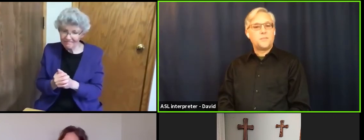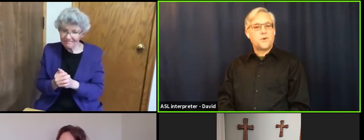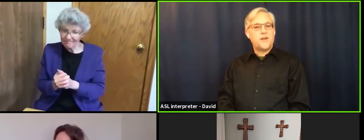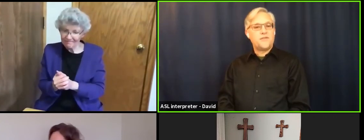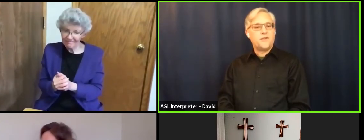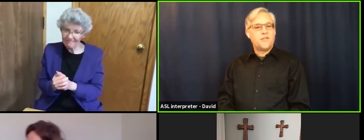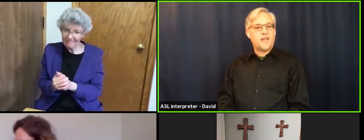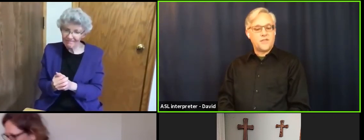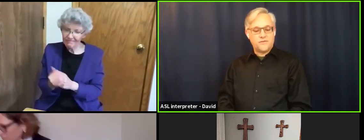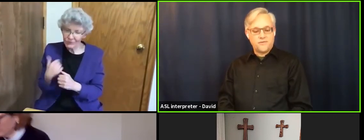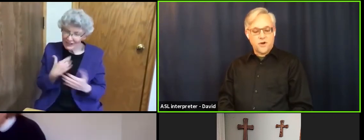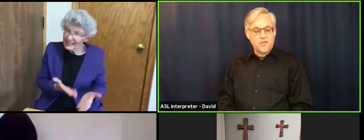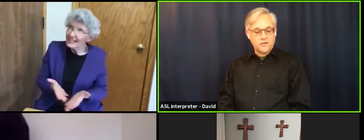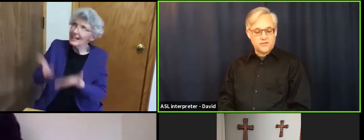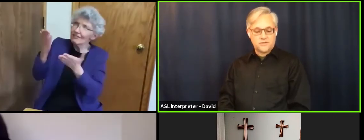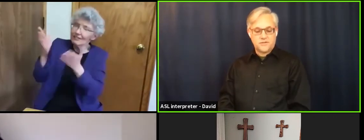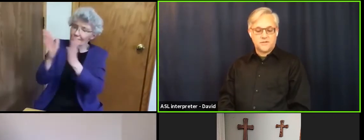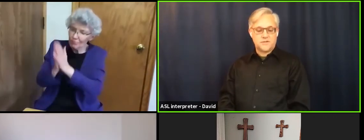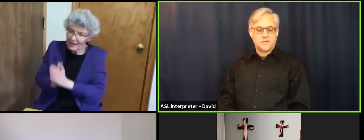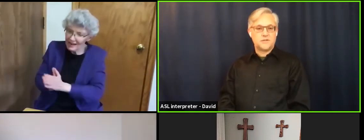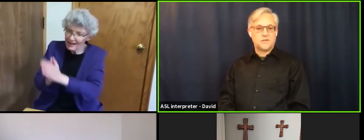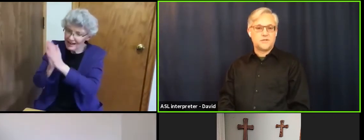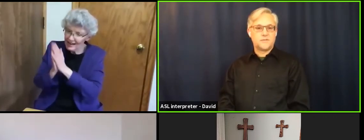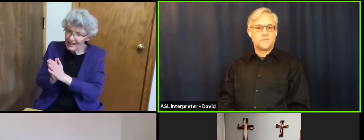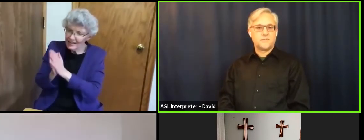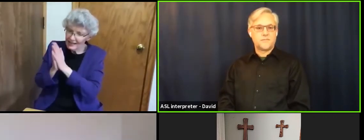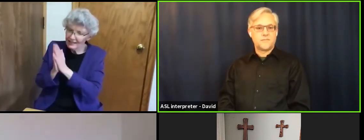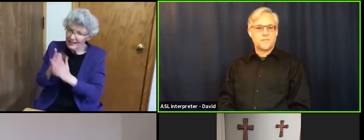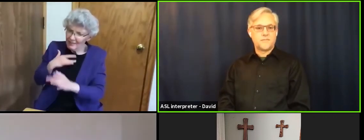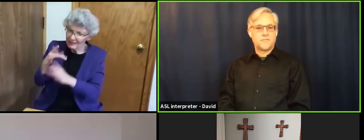Now, as we pray for the other, for others,